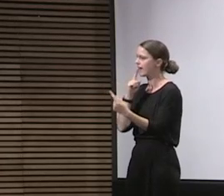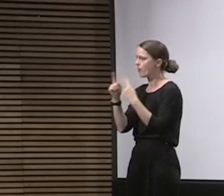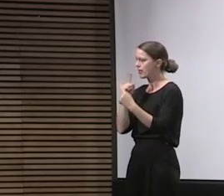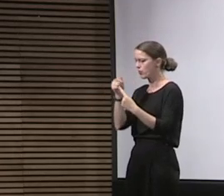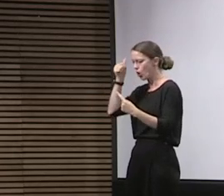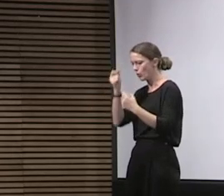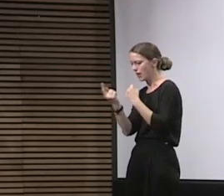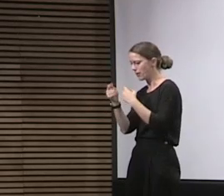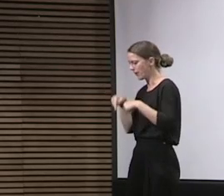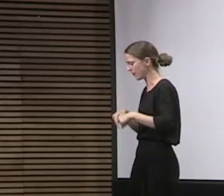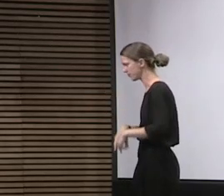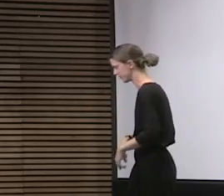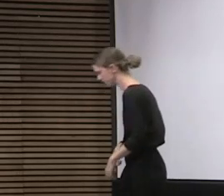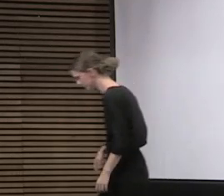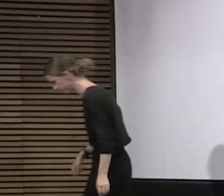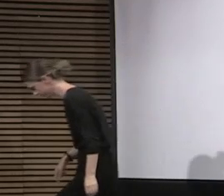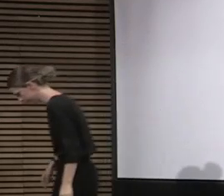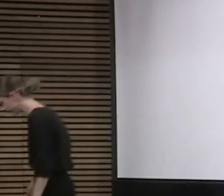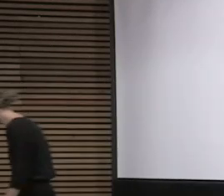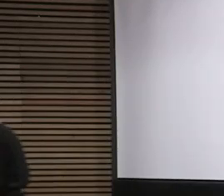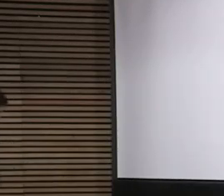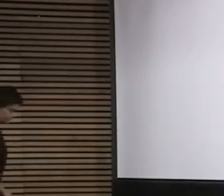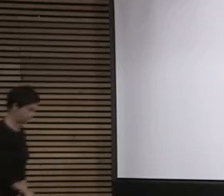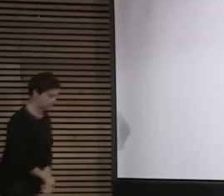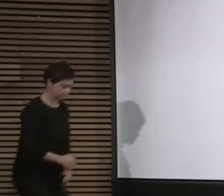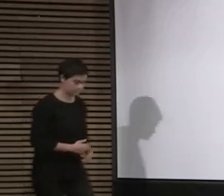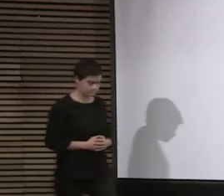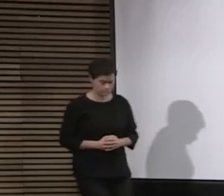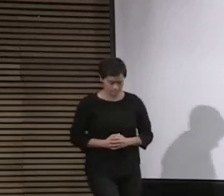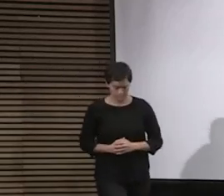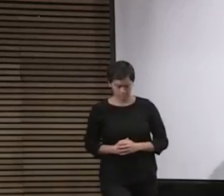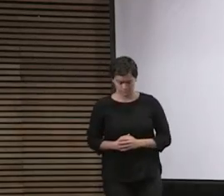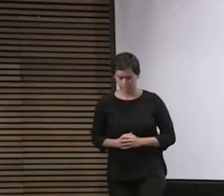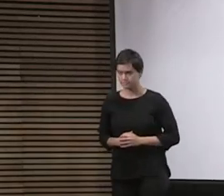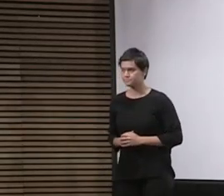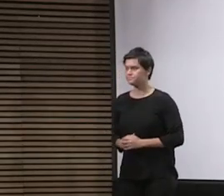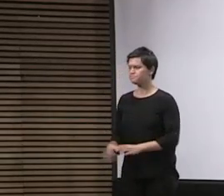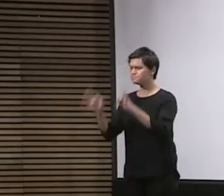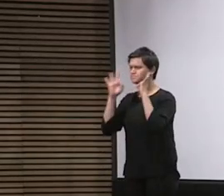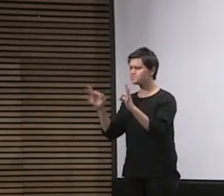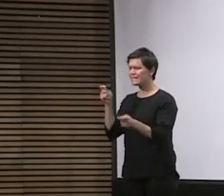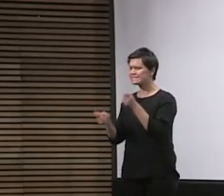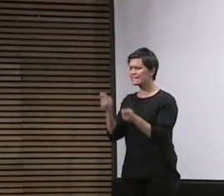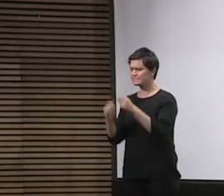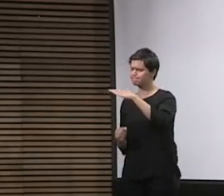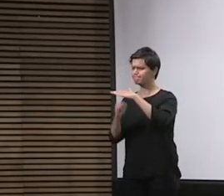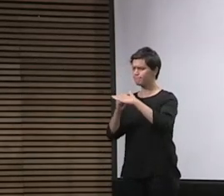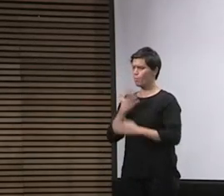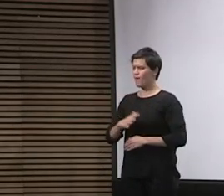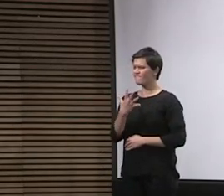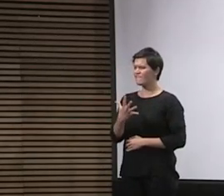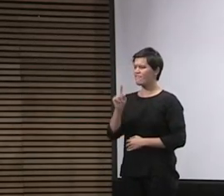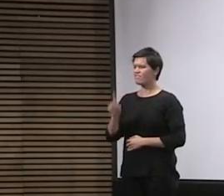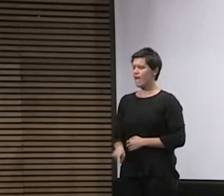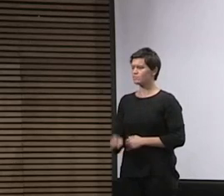information here and now. So you said 5,000 is the ideal. What is the target, or what are your expectations of tests per day in the coming